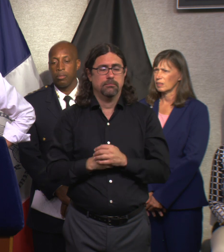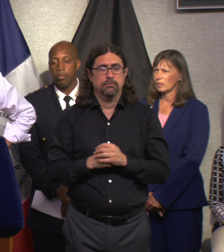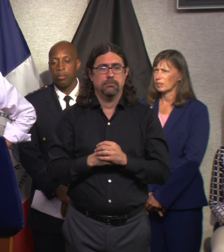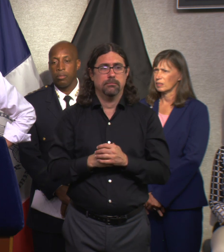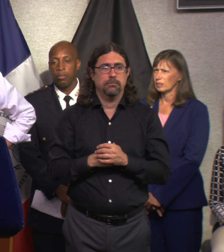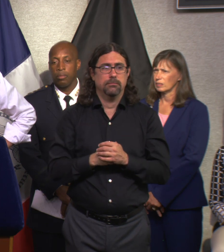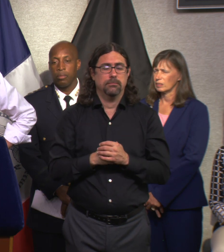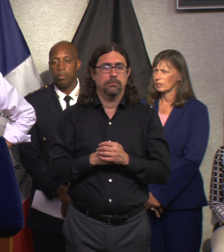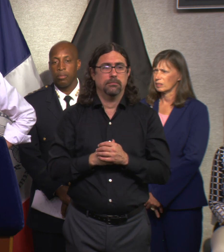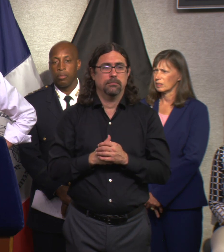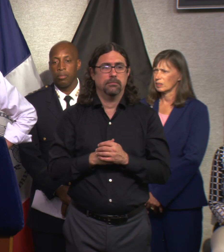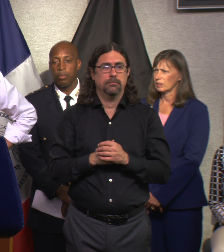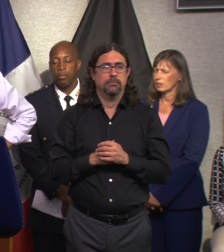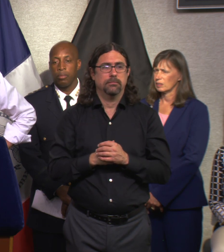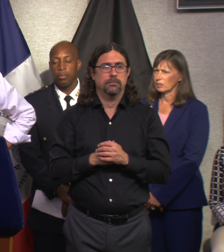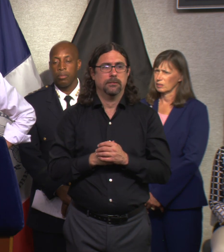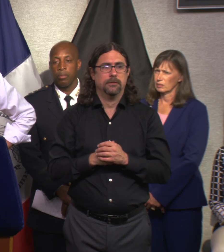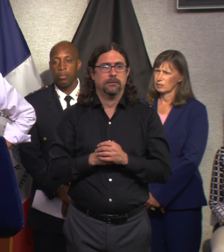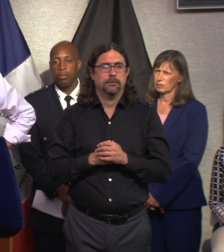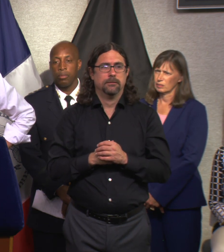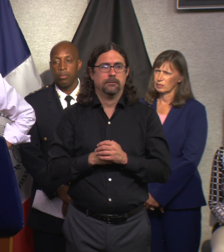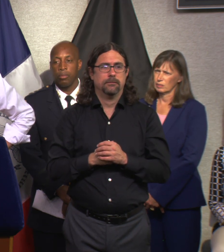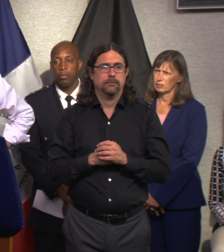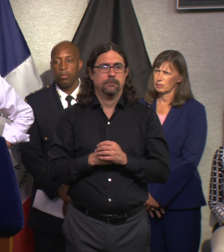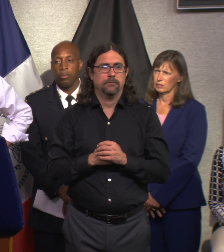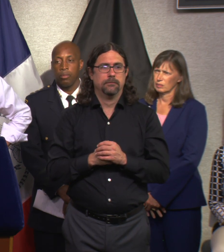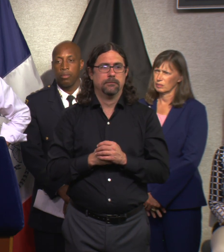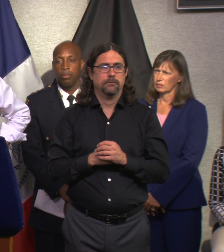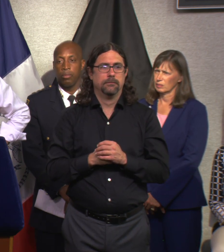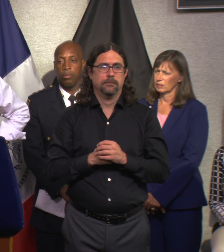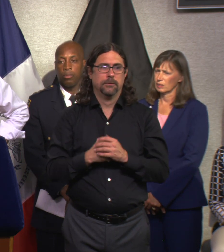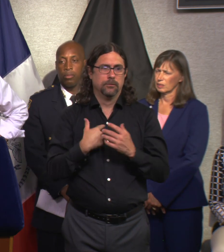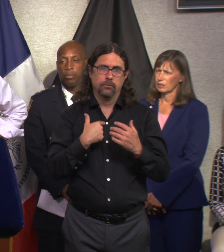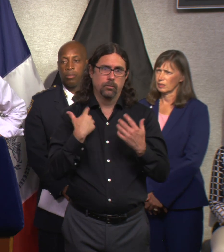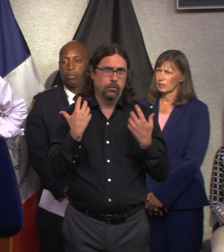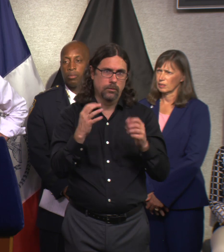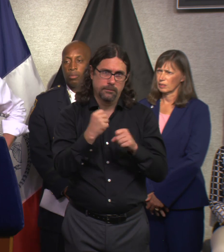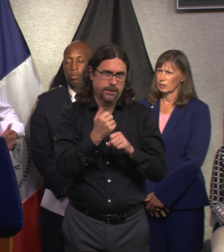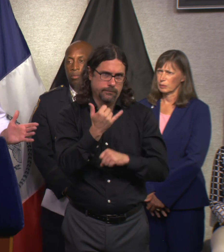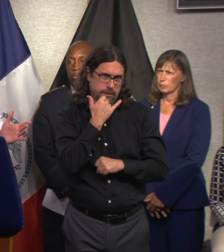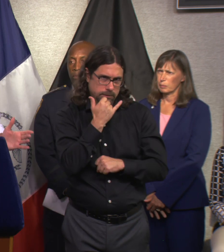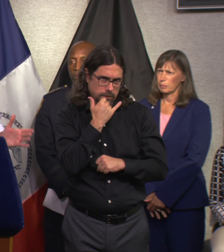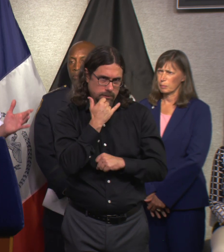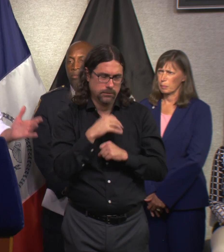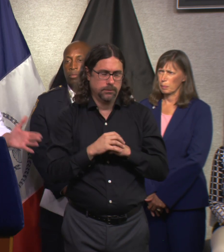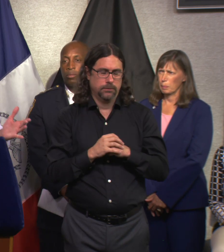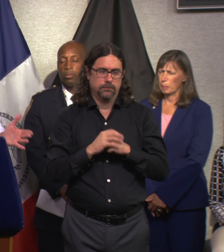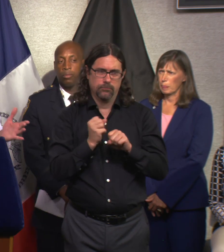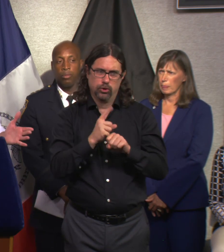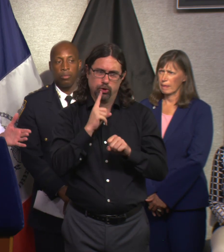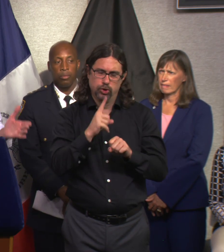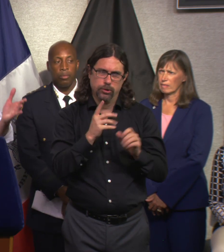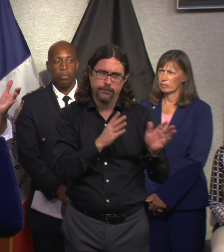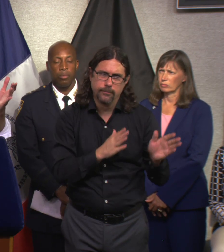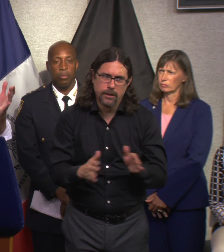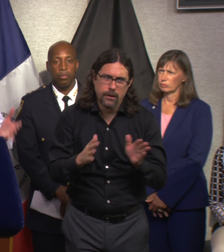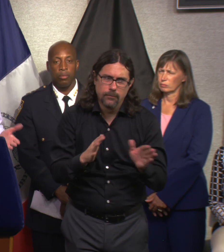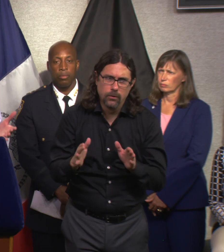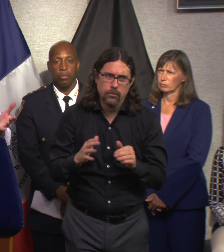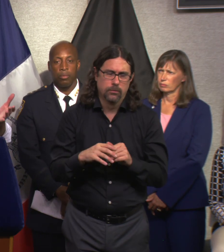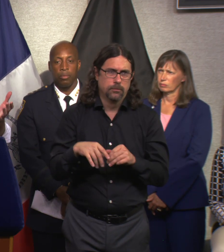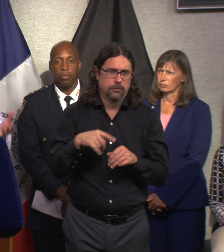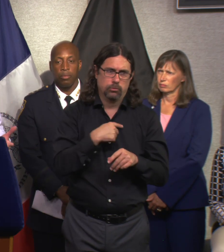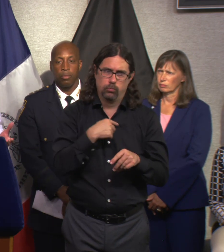it for what it is, an exceptional event, and get ready for it accordingly. But there are two very different realities. The first thing we got to do is make